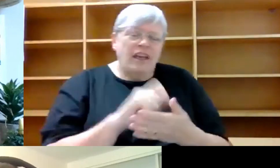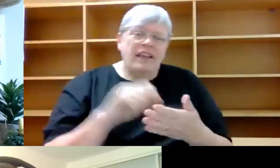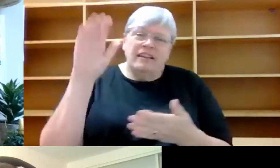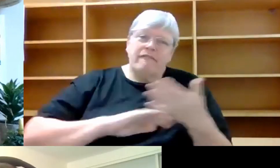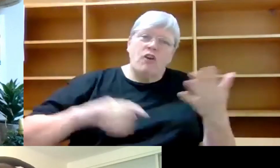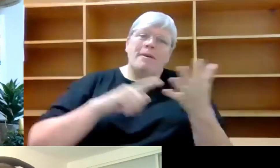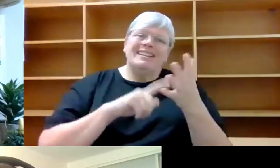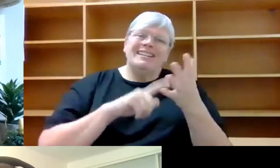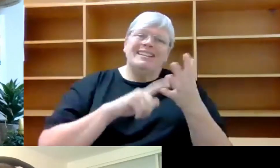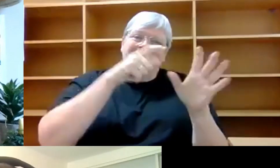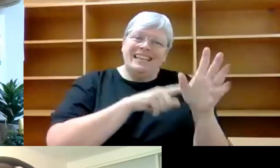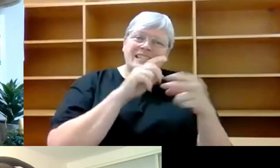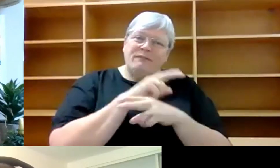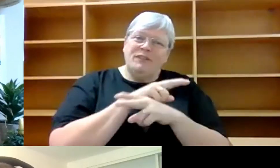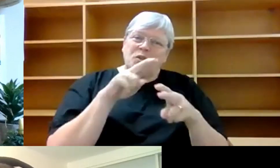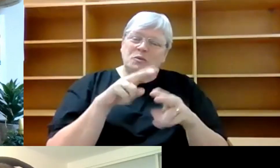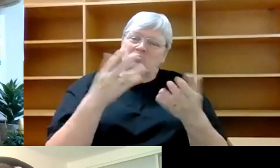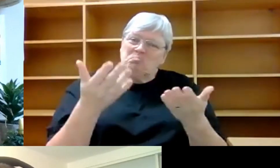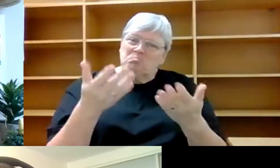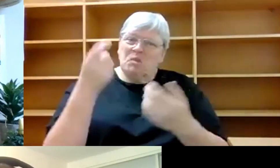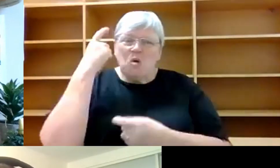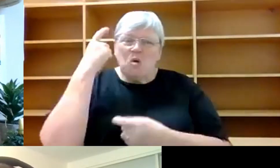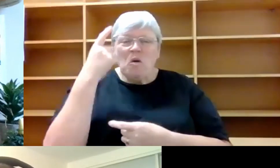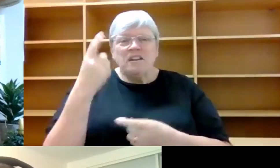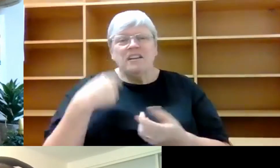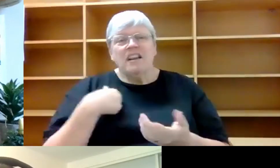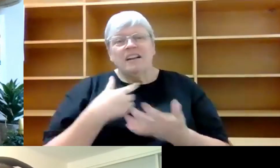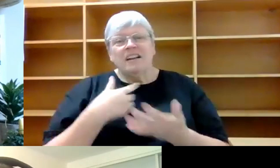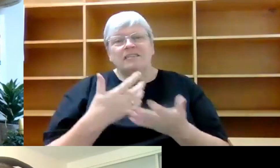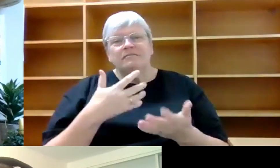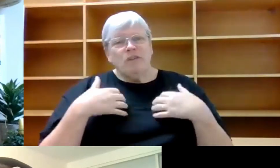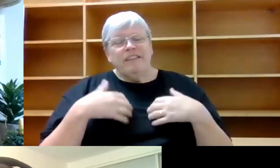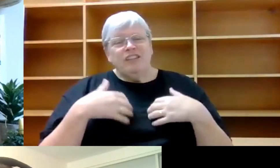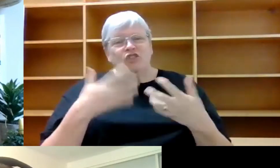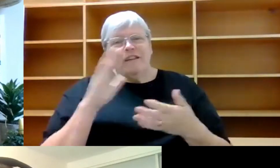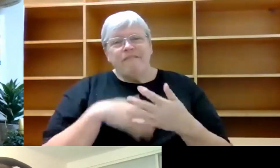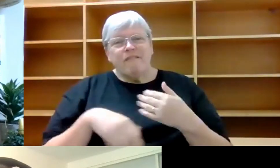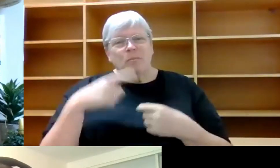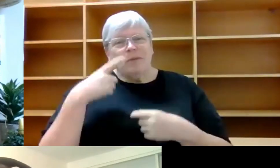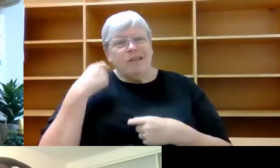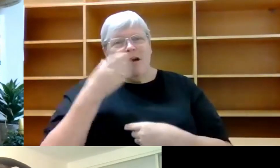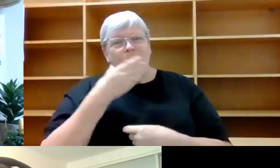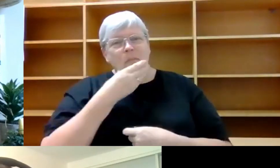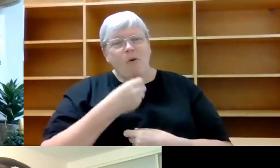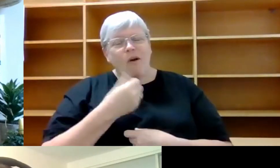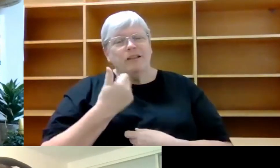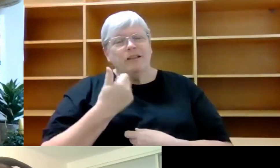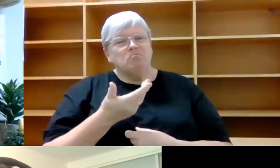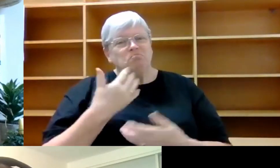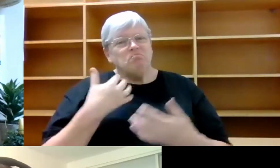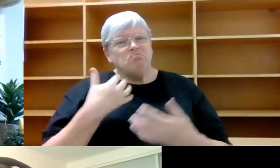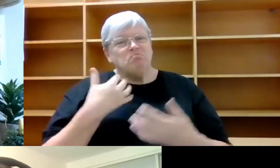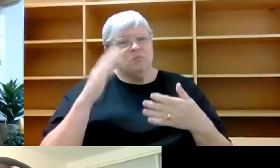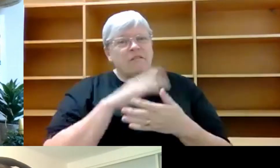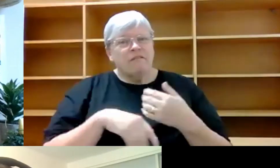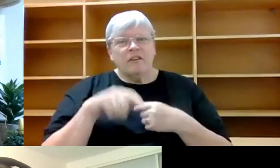wondered, because I wondered what the motivation was behind writing it from a teenage point of view, and whether that came from